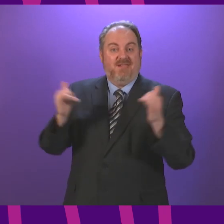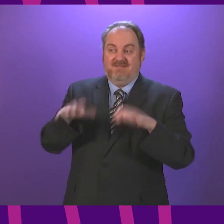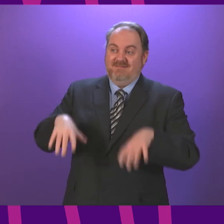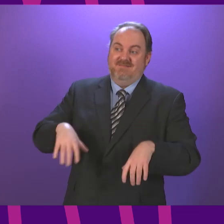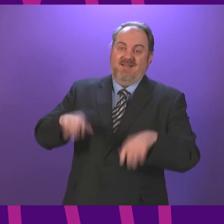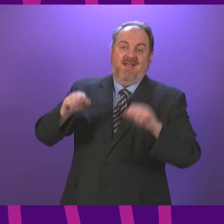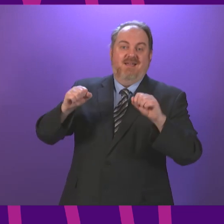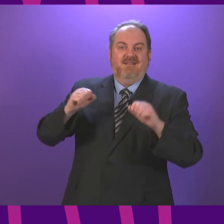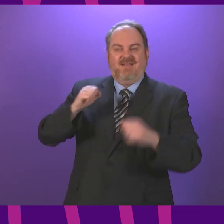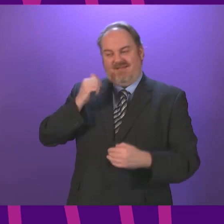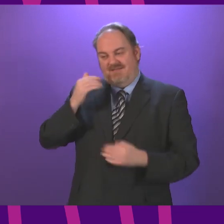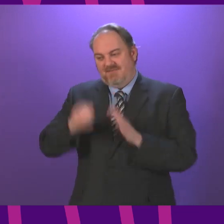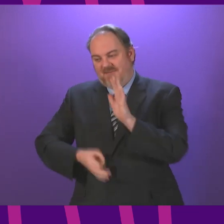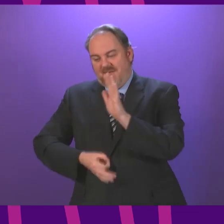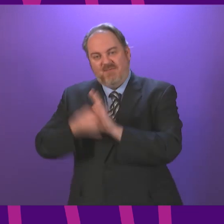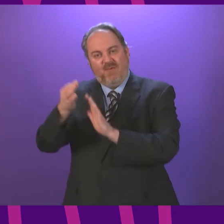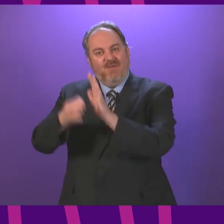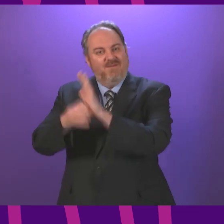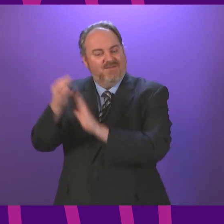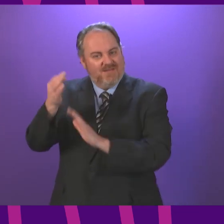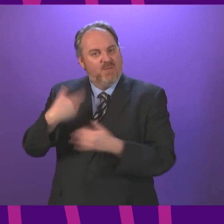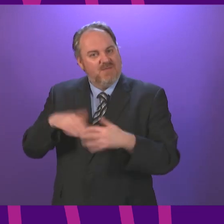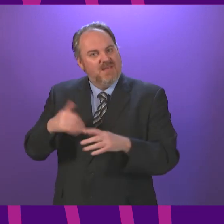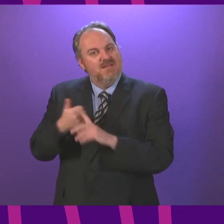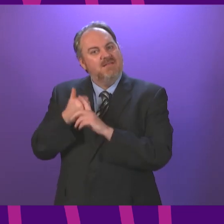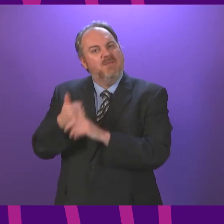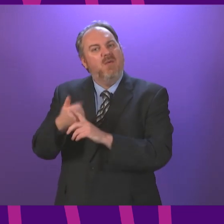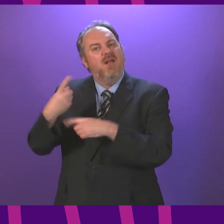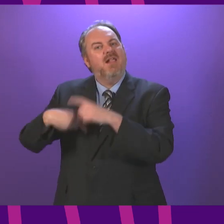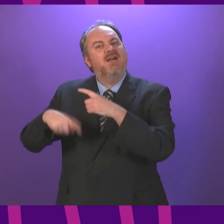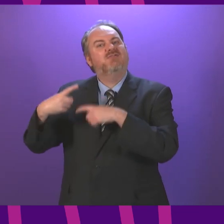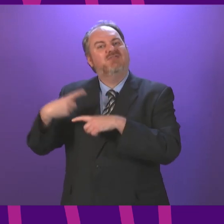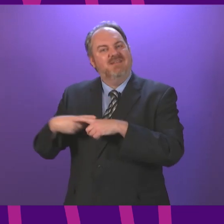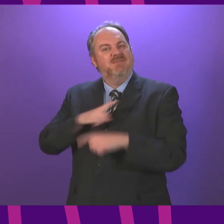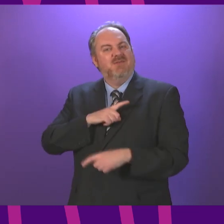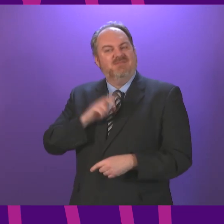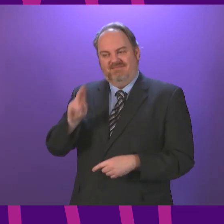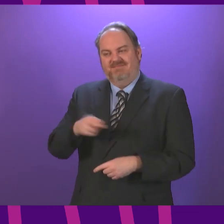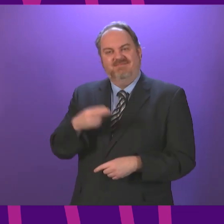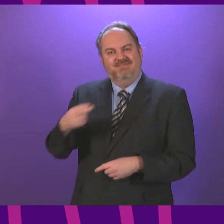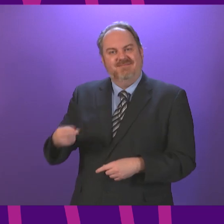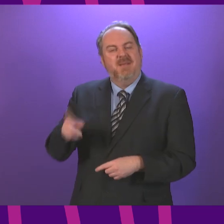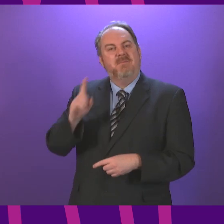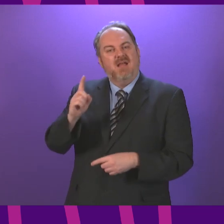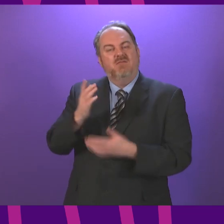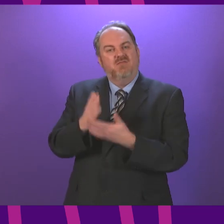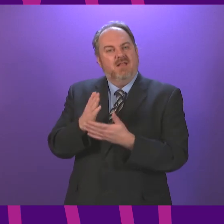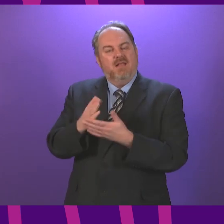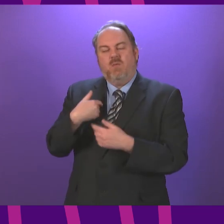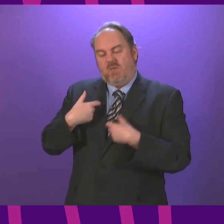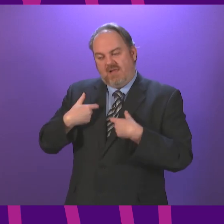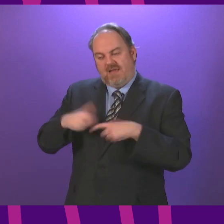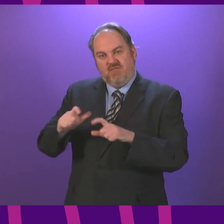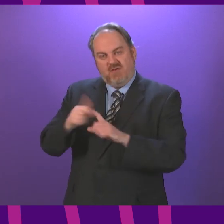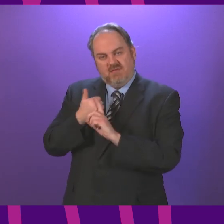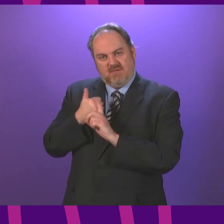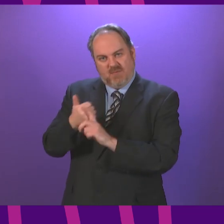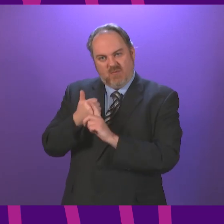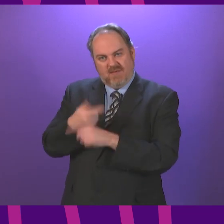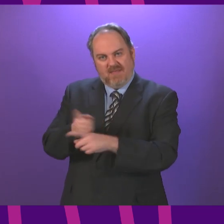go from strength to strength. We did give some support last year and we will continue to ensure that we do what we can to support them and indeed